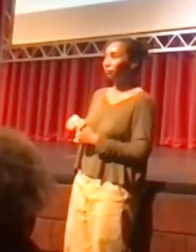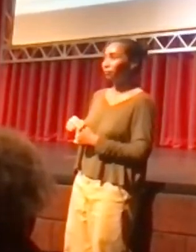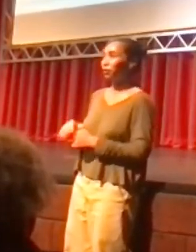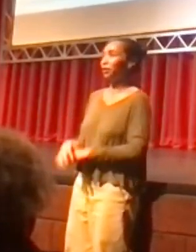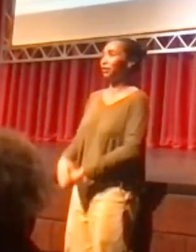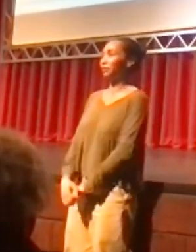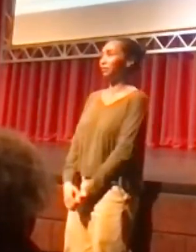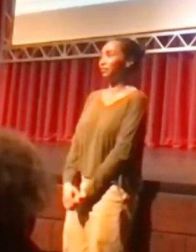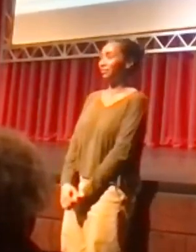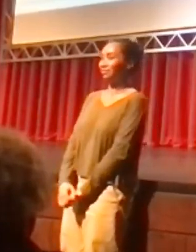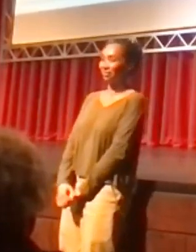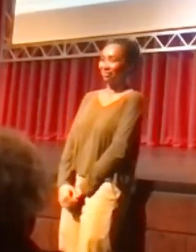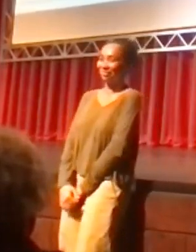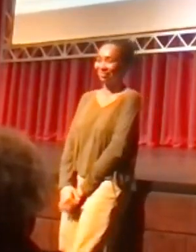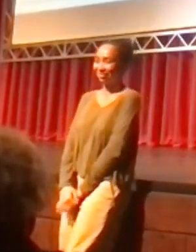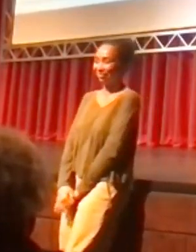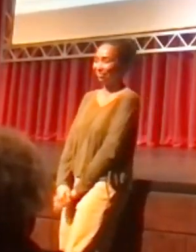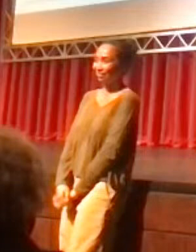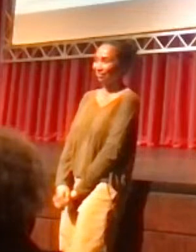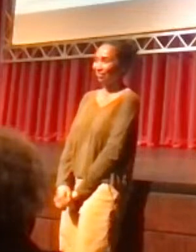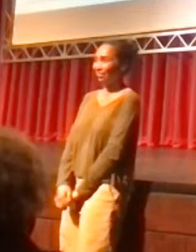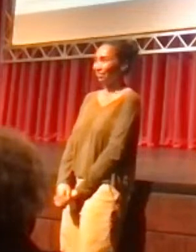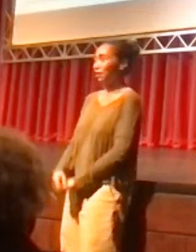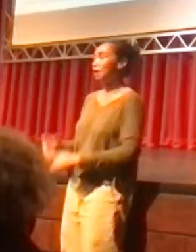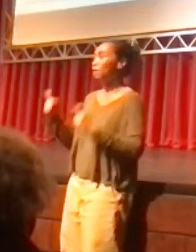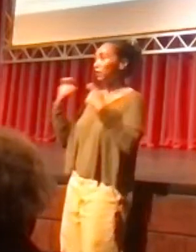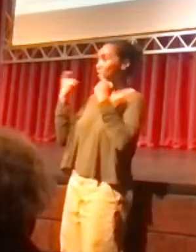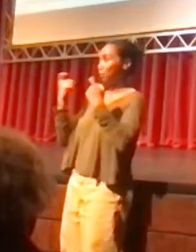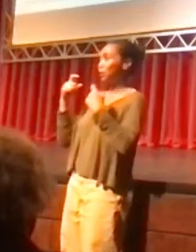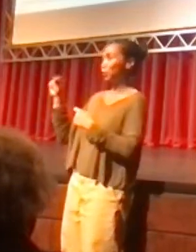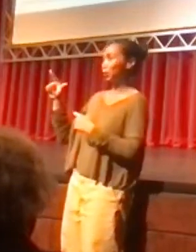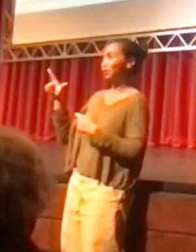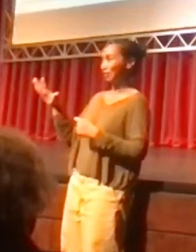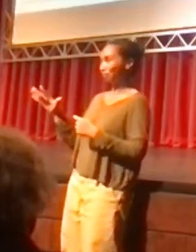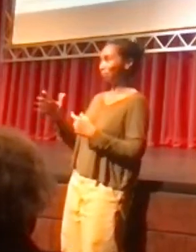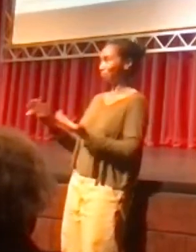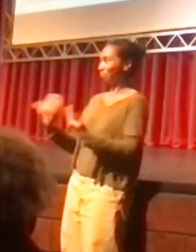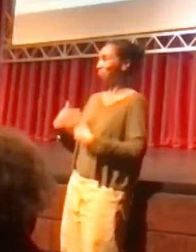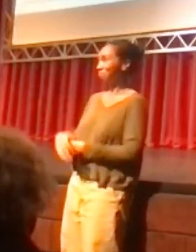hara mai ki te Kiaman Festival